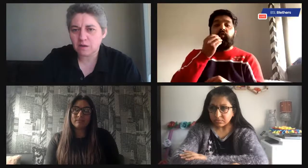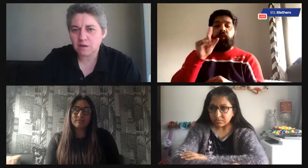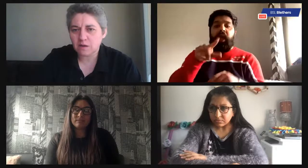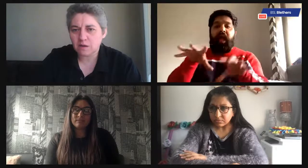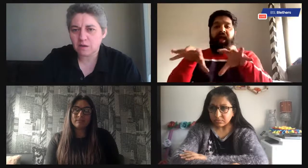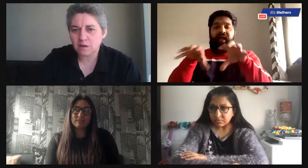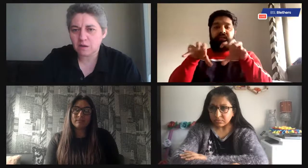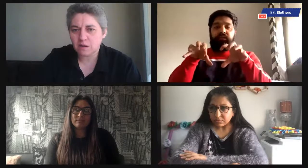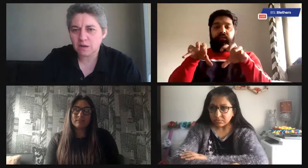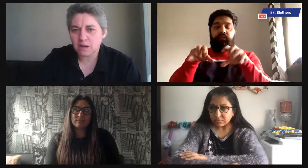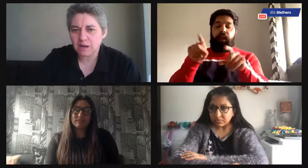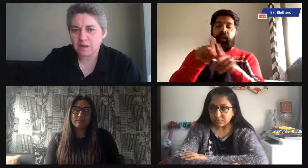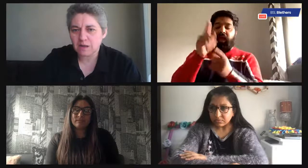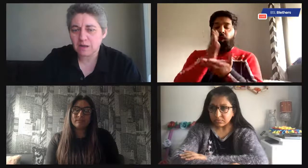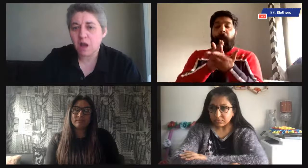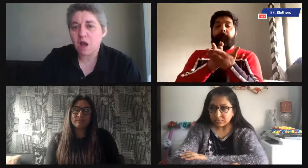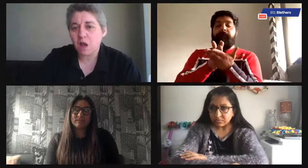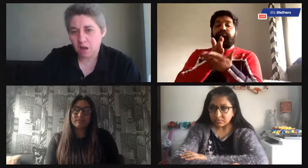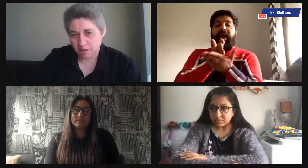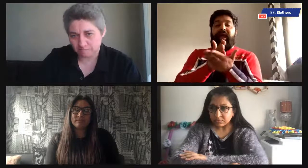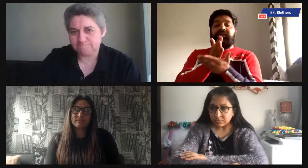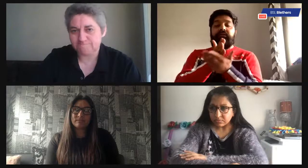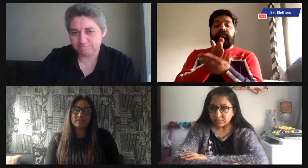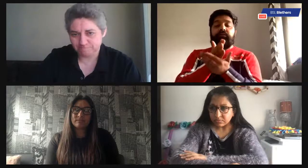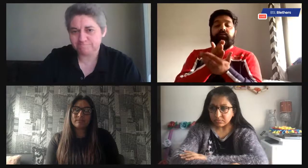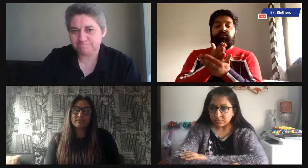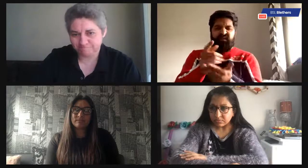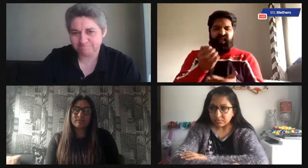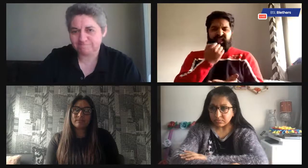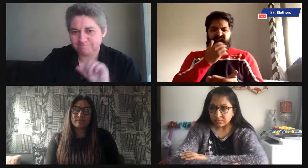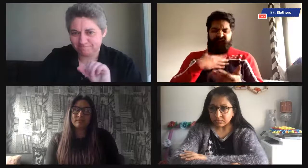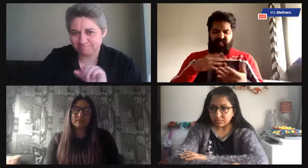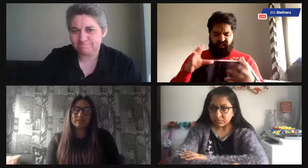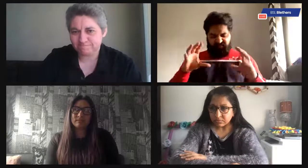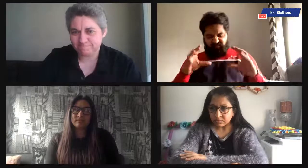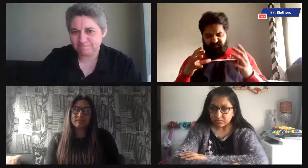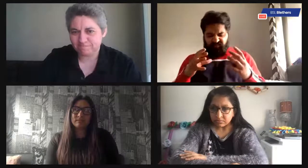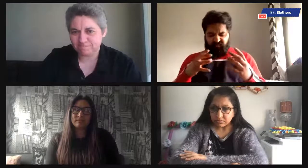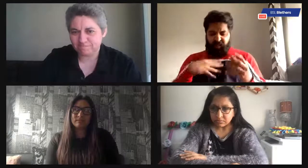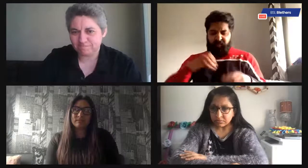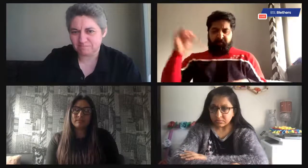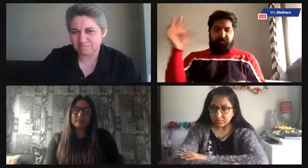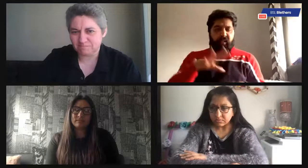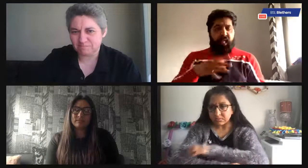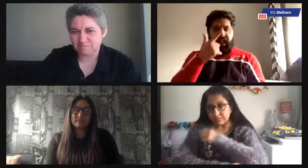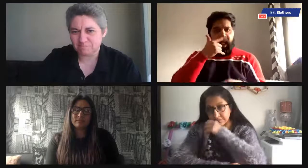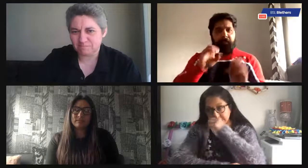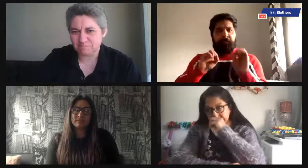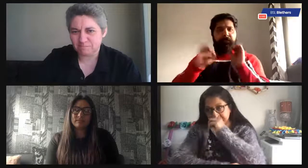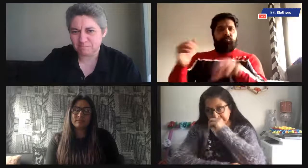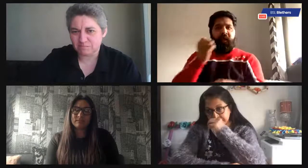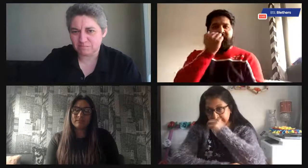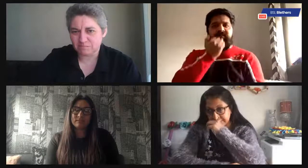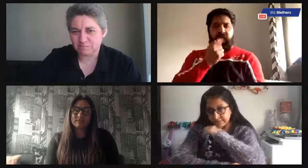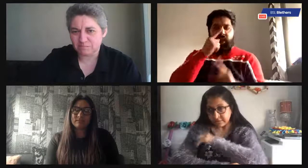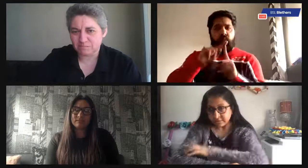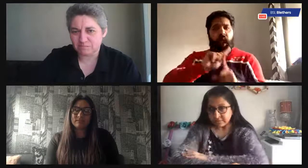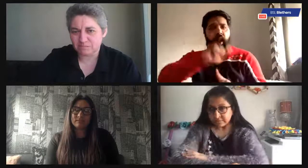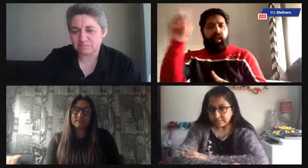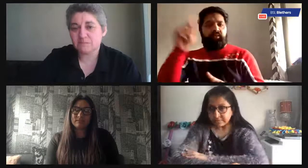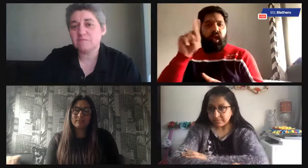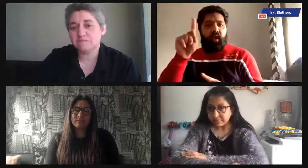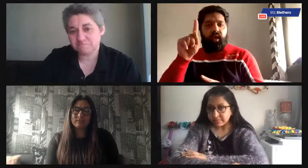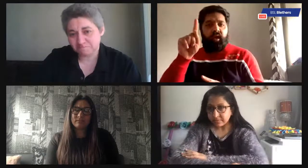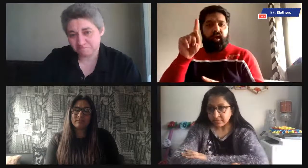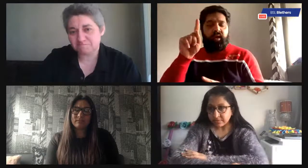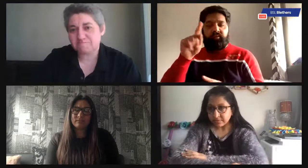Zoom meeting and we were telling everybody about bread, and you feel the bread's out of date and